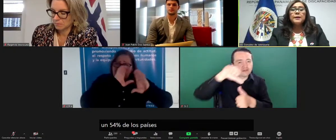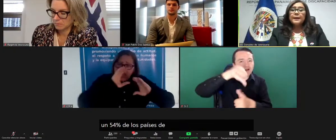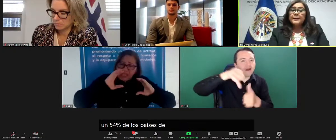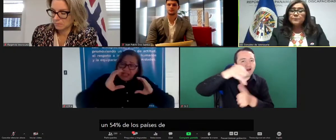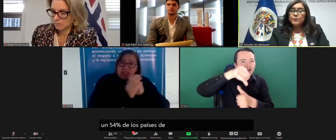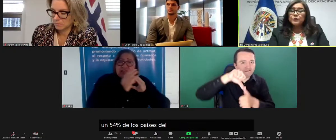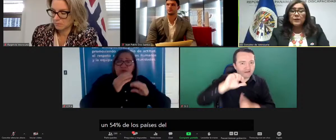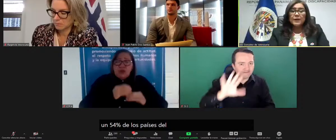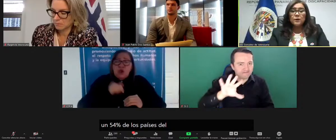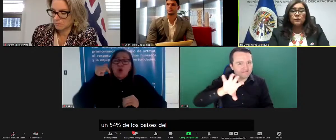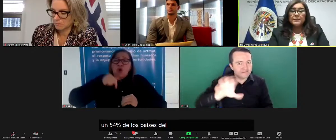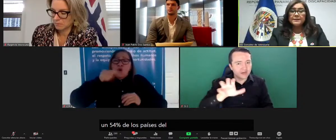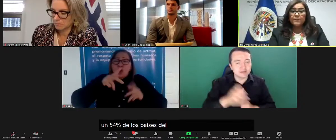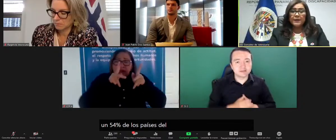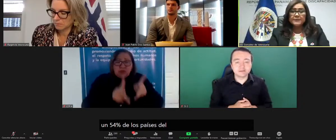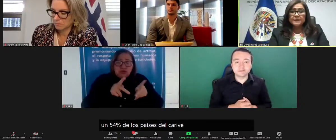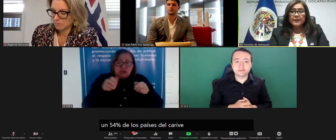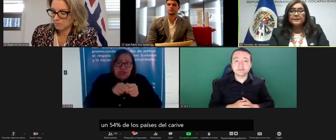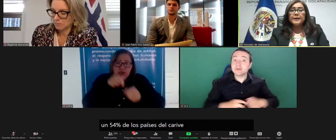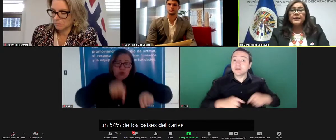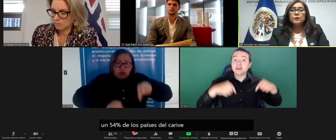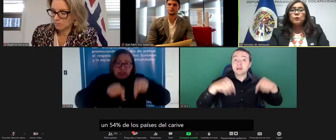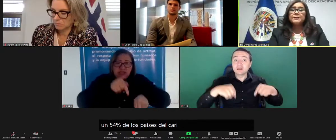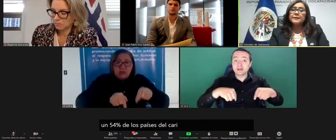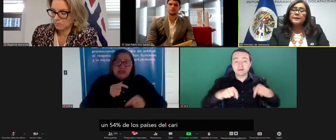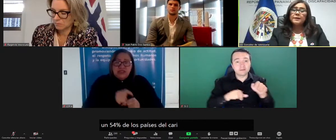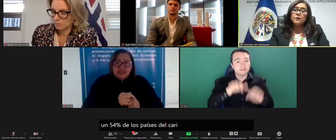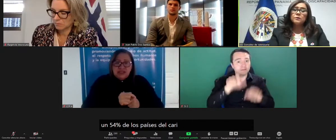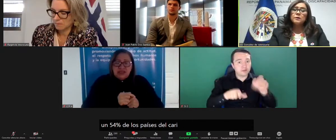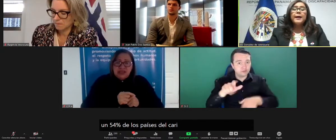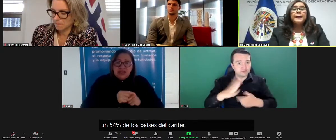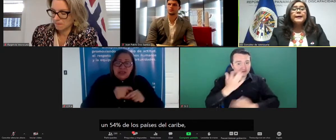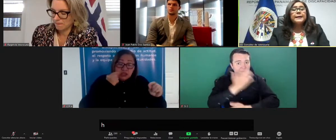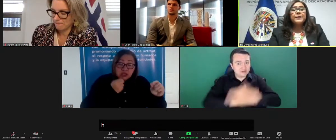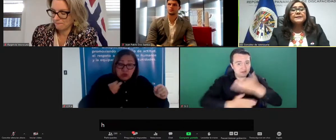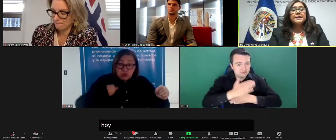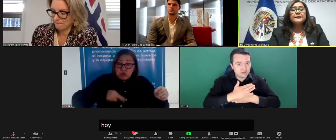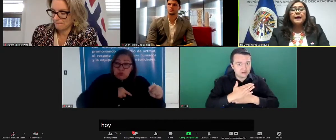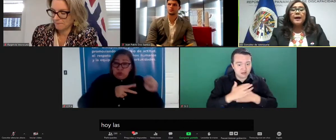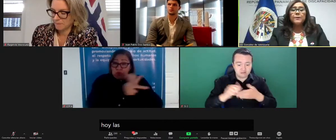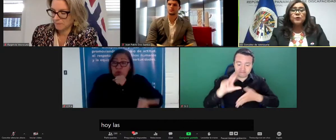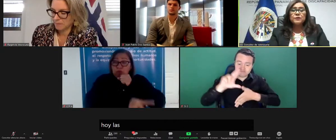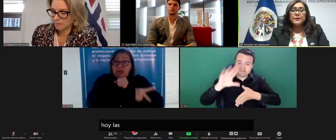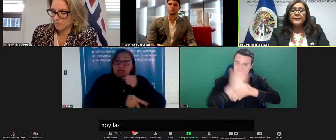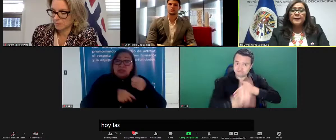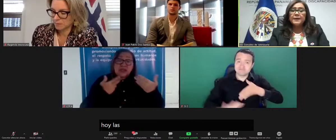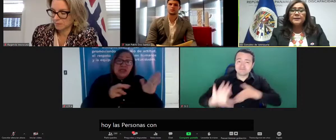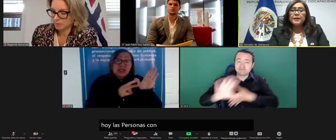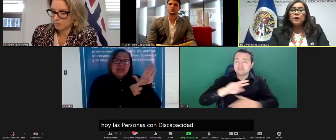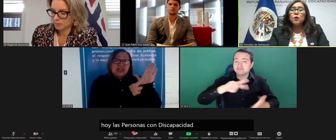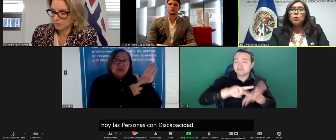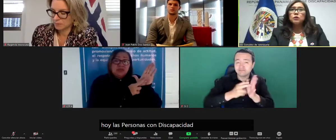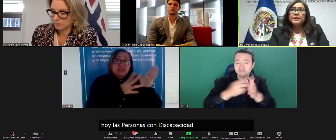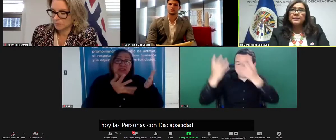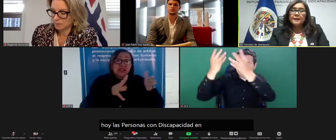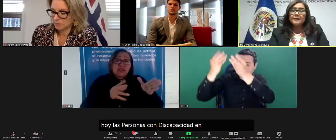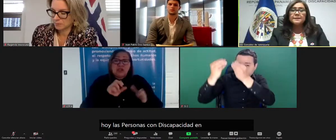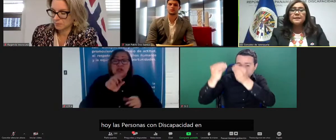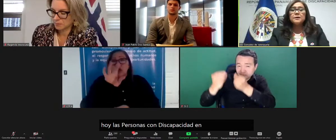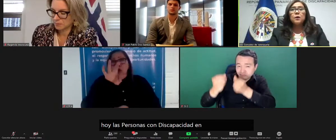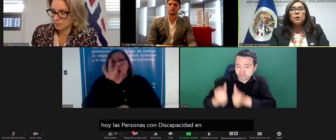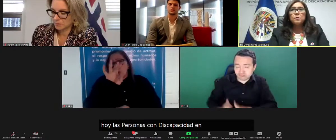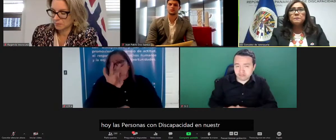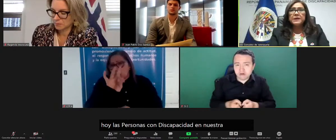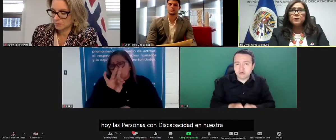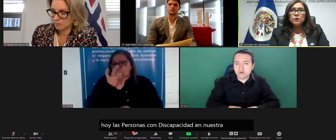of the countries of the caribbean nowadays persons with disabilities in our region represent about